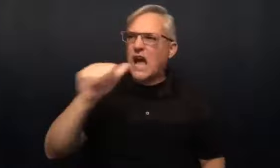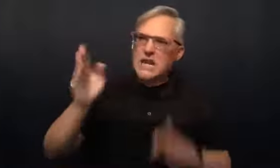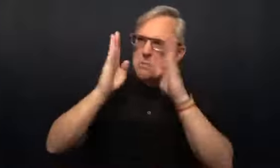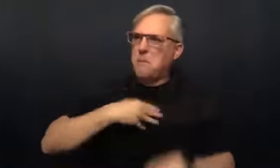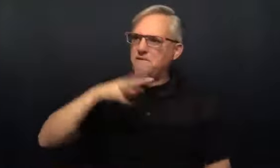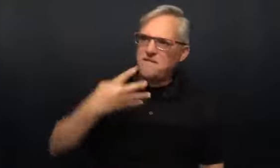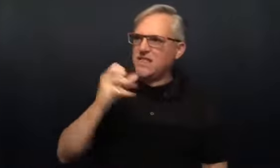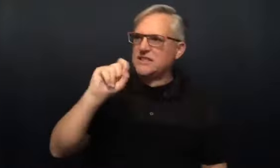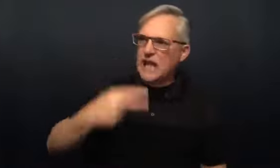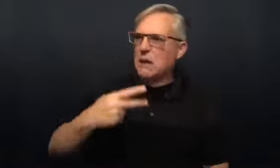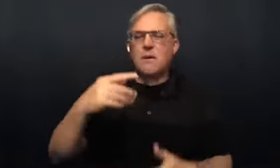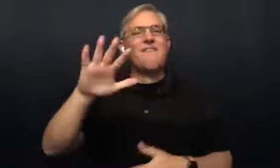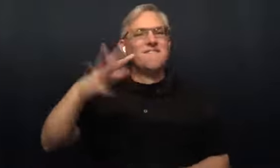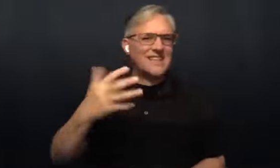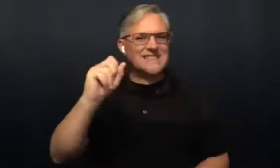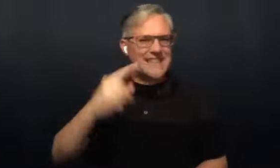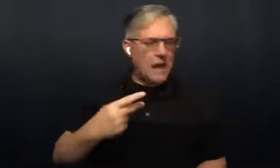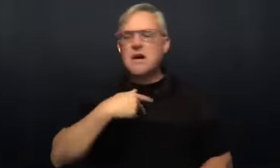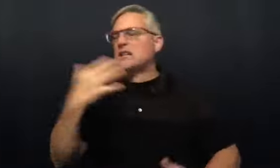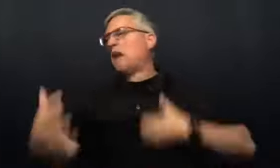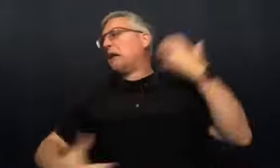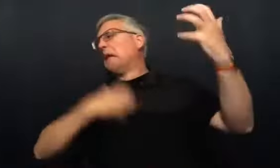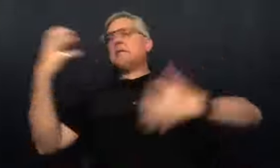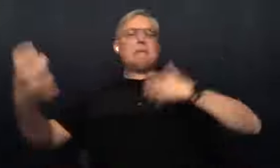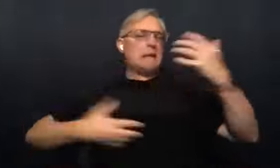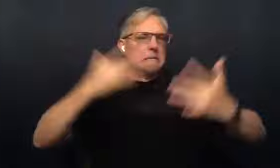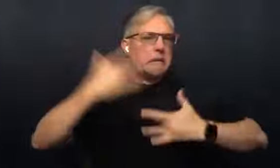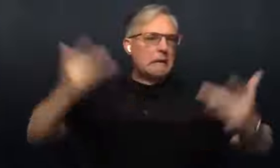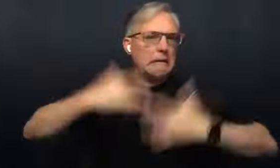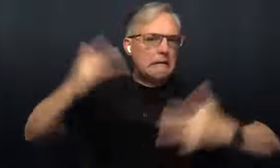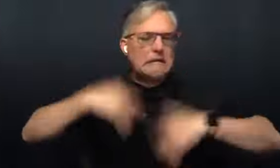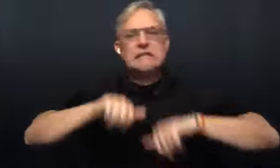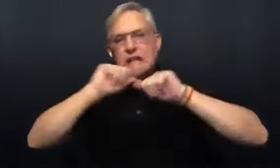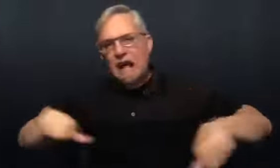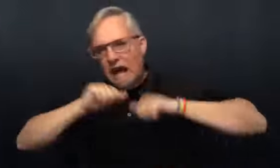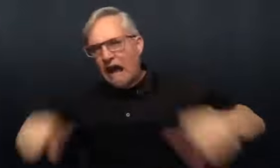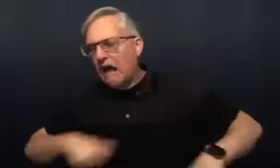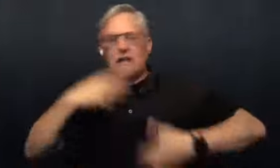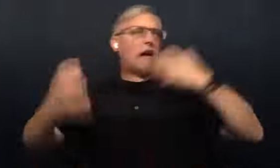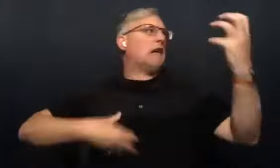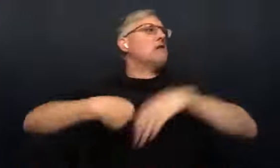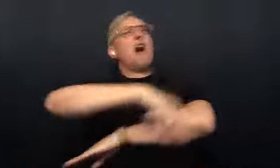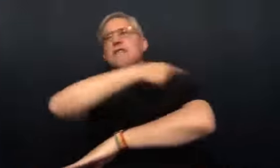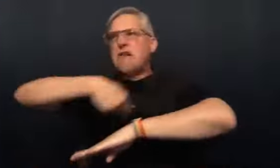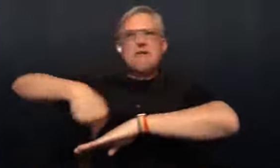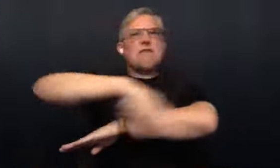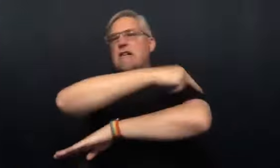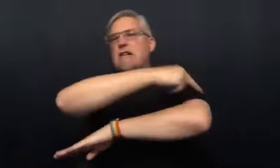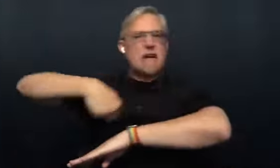marching around and this anger was coming up and self-pity and all this denial and all this, you know, I'm just looking for an audience, right? And I